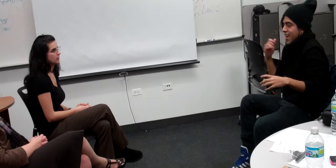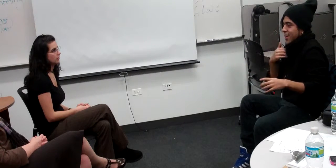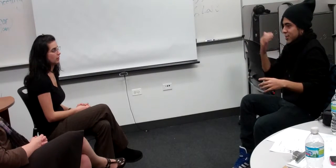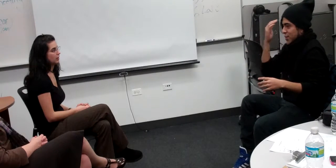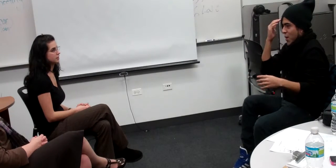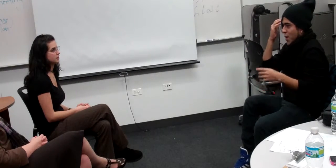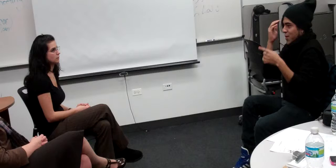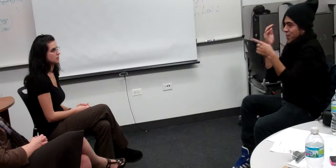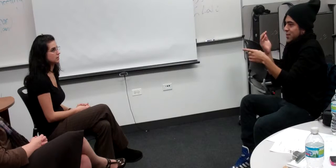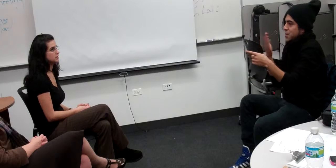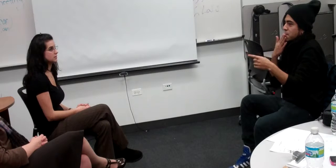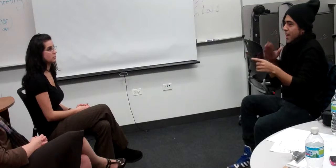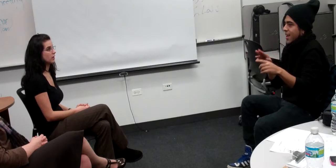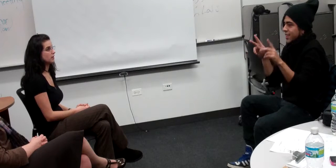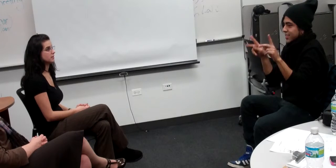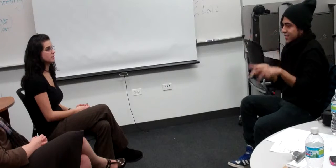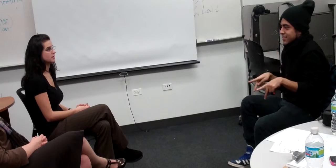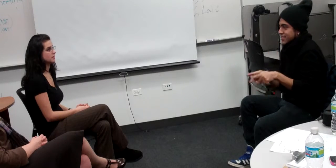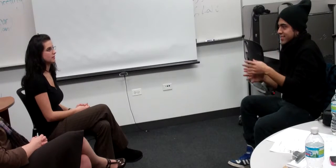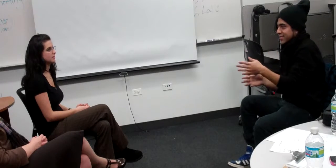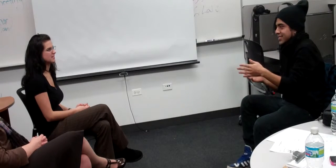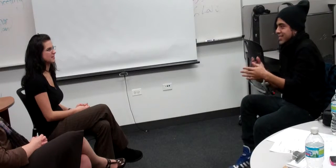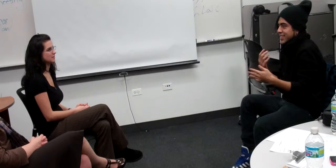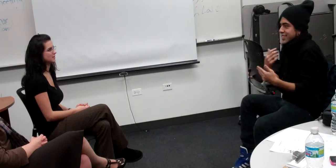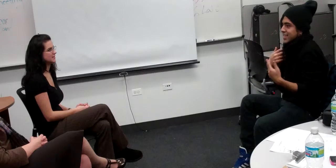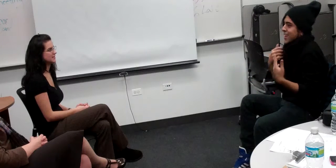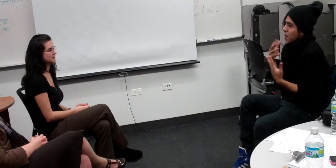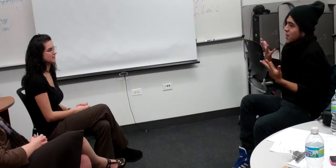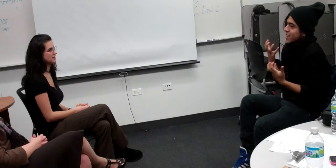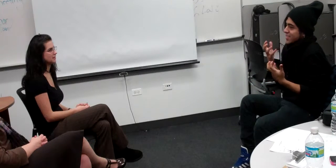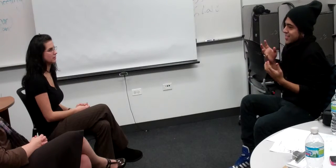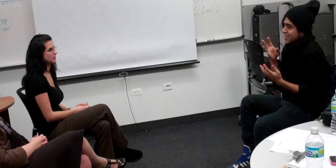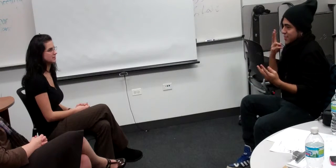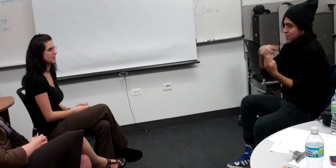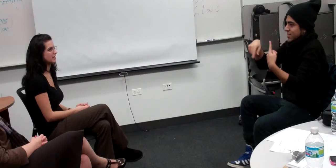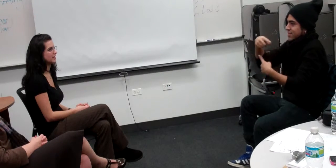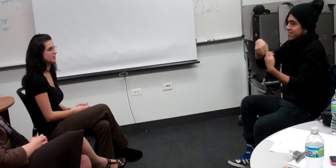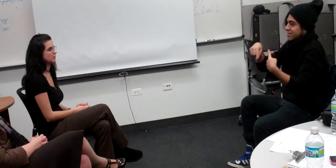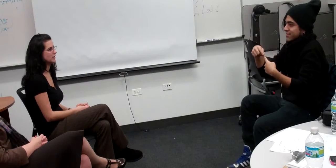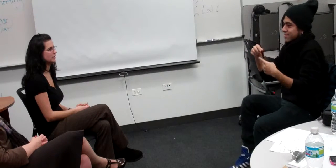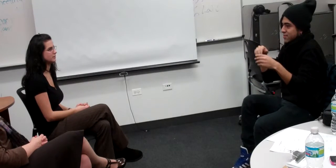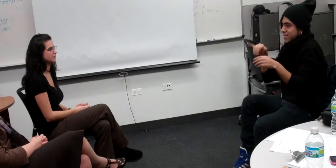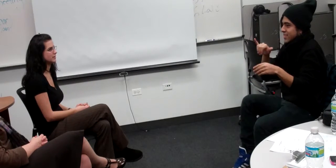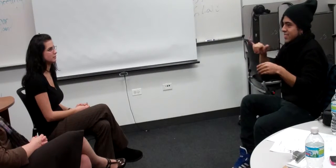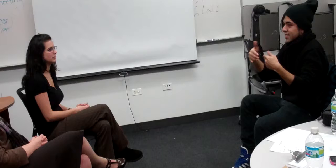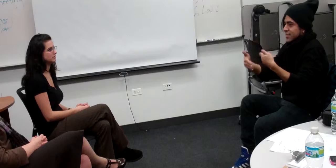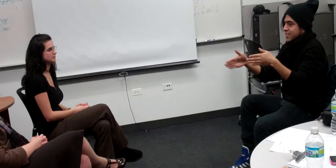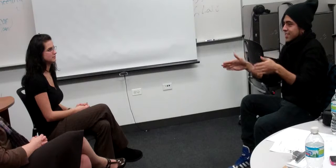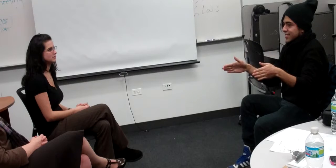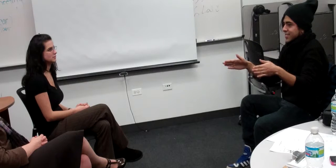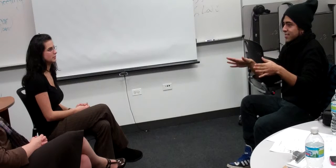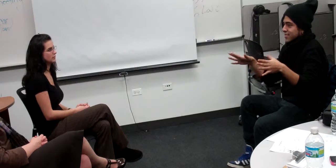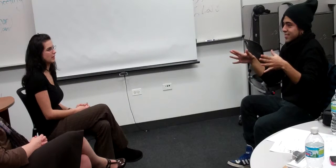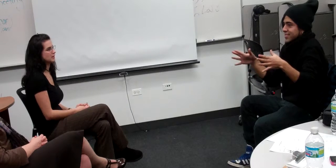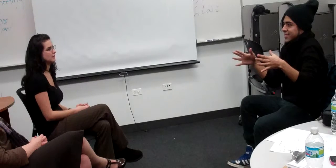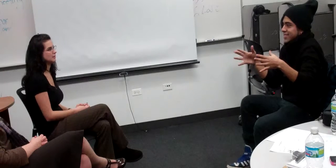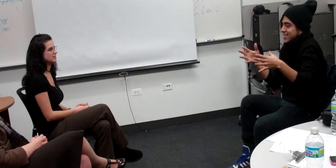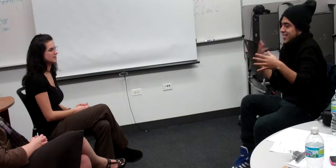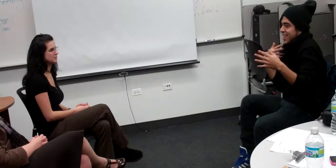My reaction was a little surprised. I know he's not really the greatest guy, and I didn't want to really be around him in the same